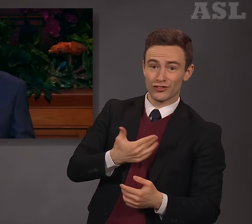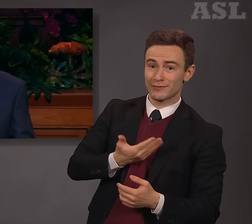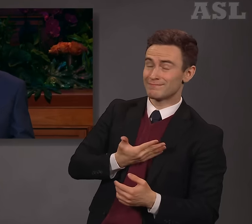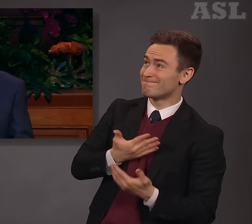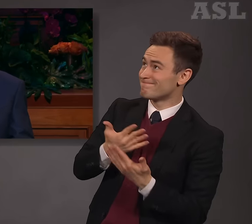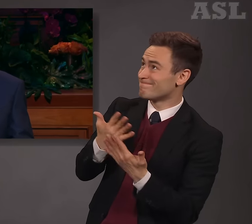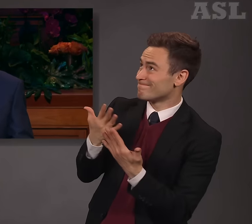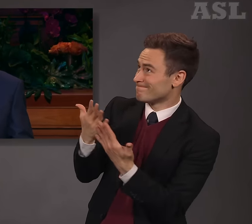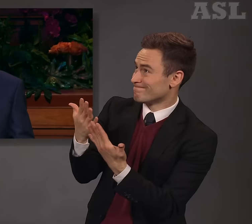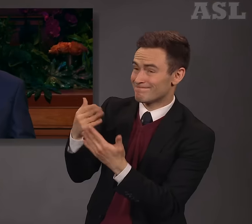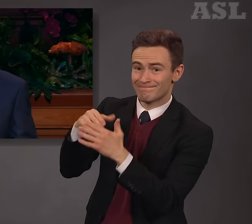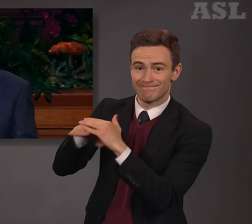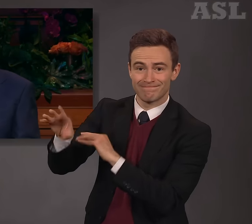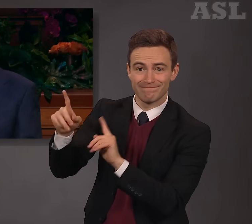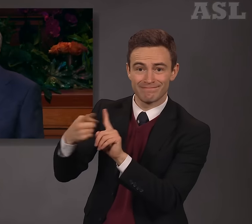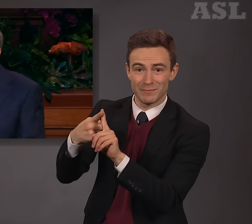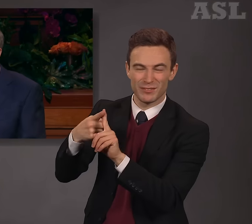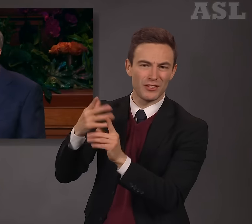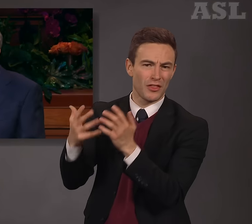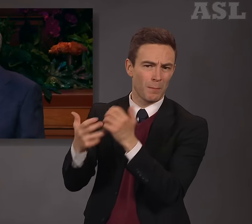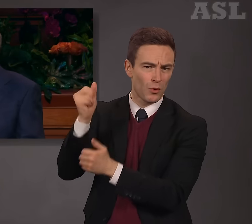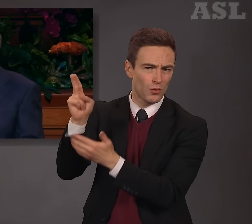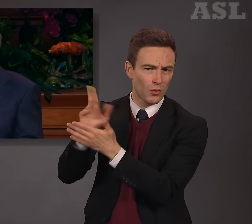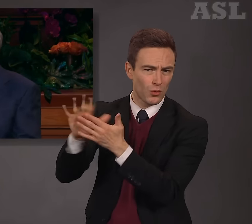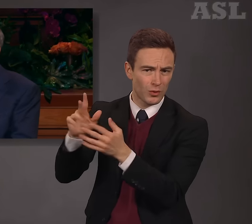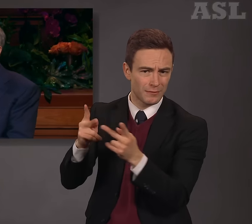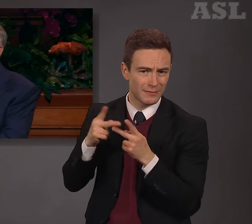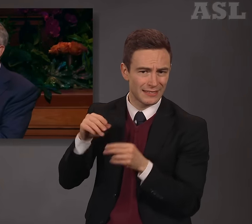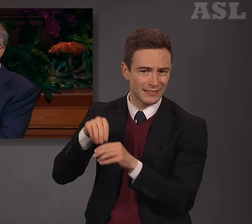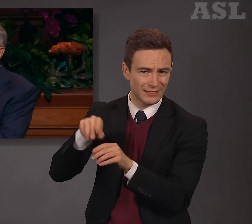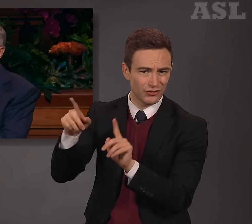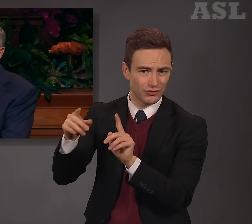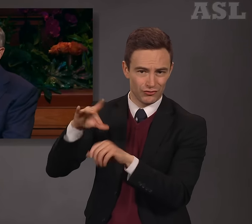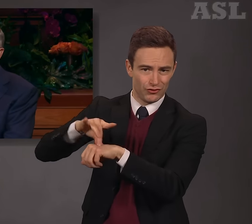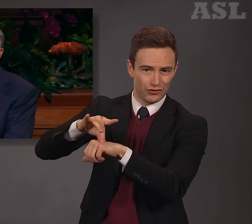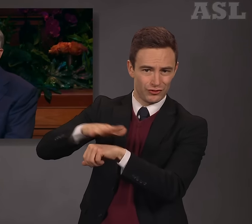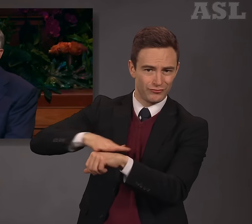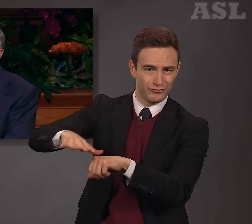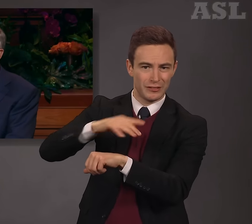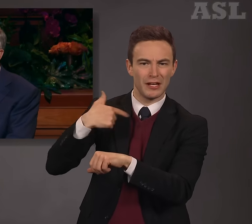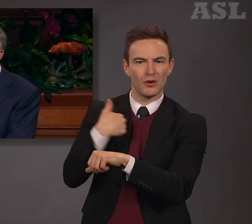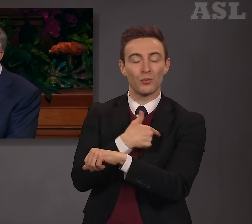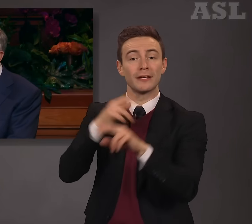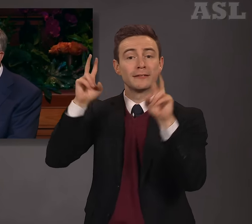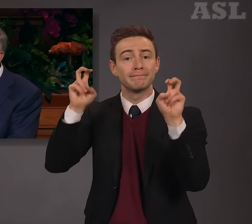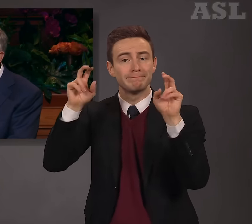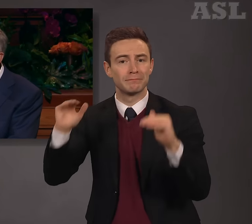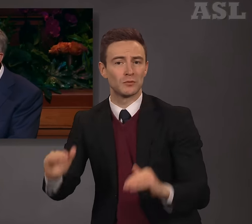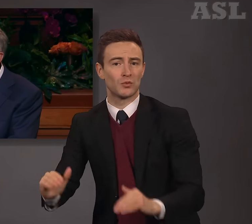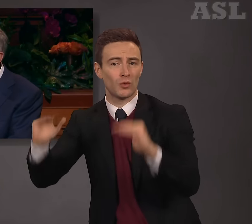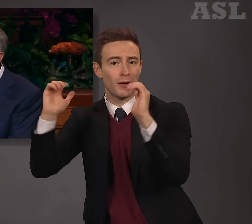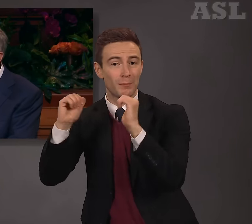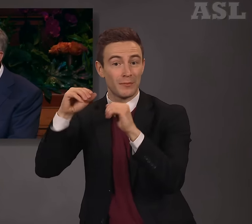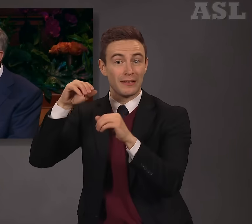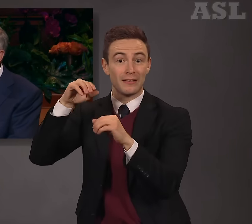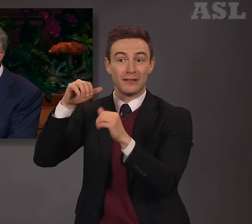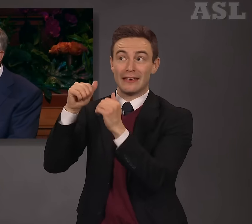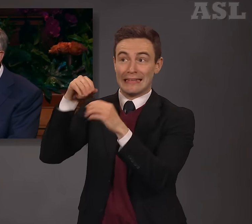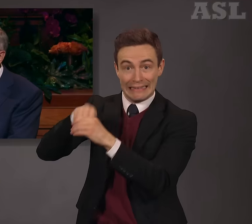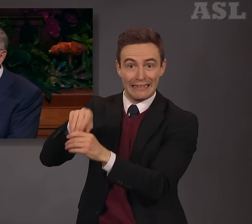Lord, the most holy place on earth, we grow up in the Lord and can receive a fullness